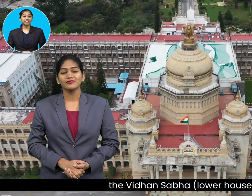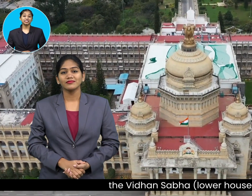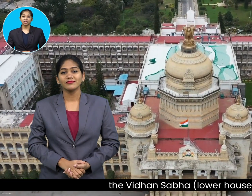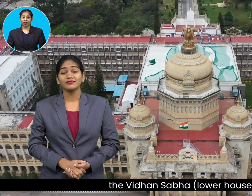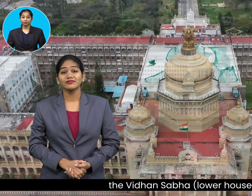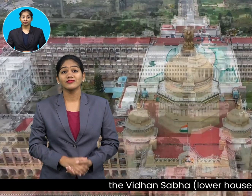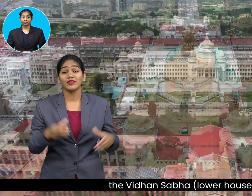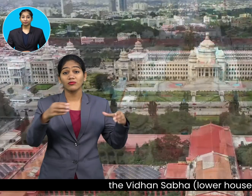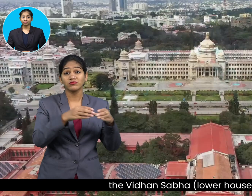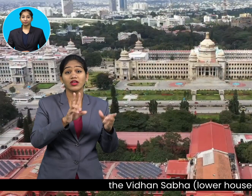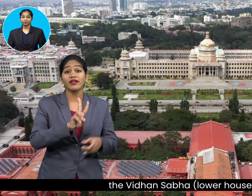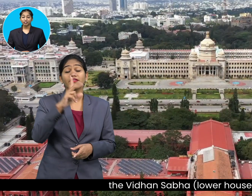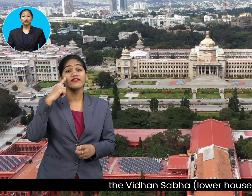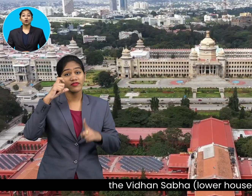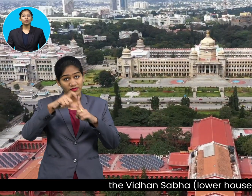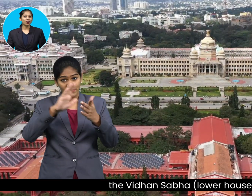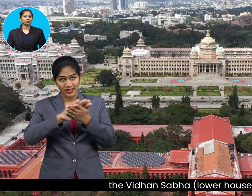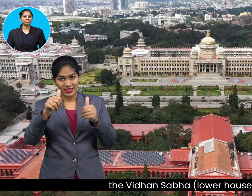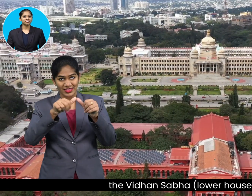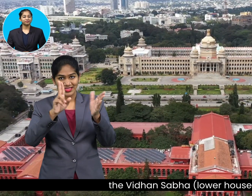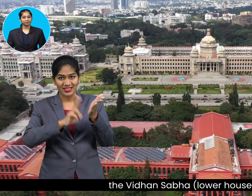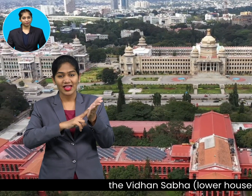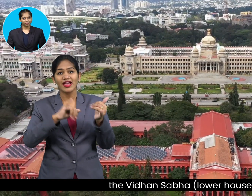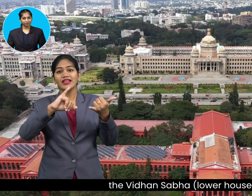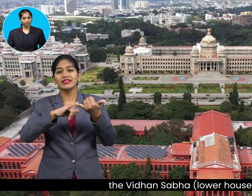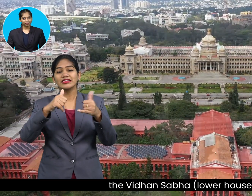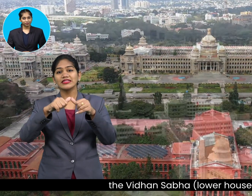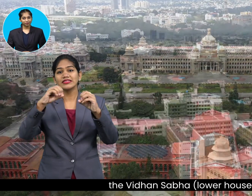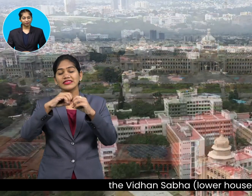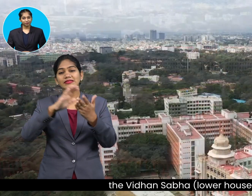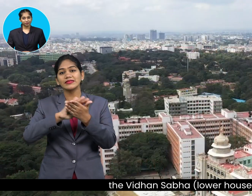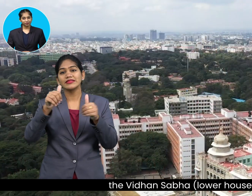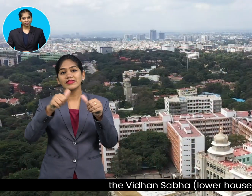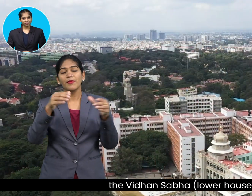The Vidhan Sabha, Lower House,